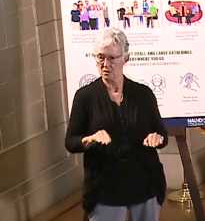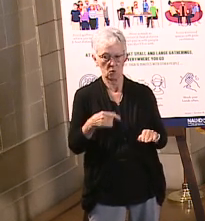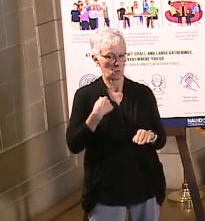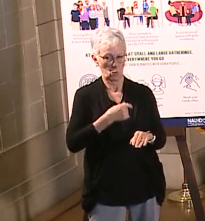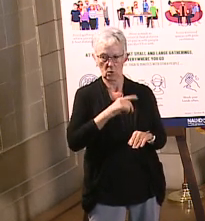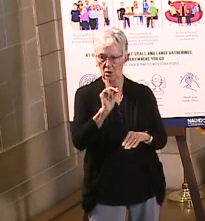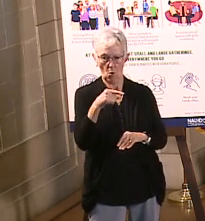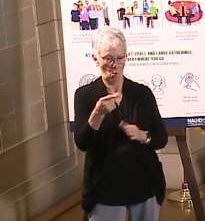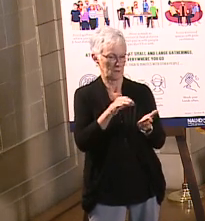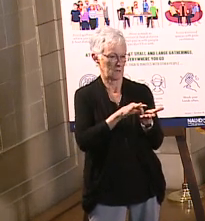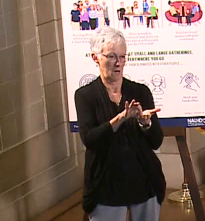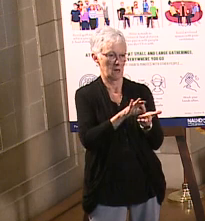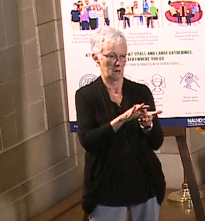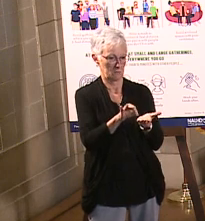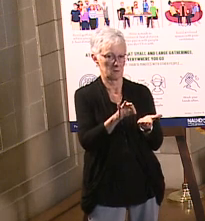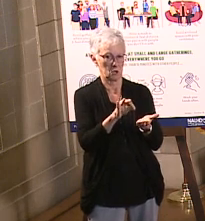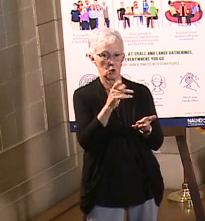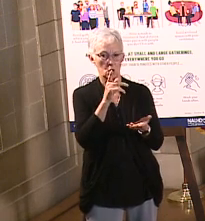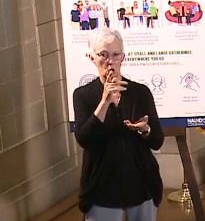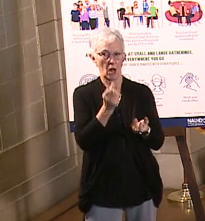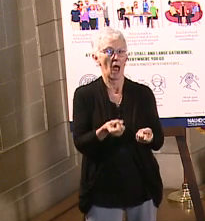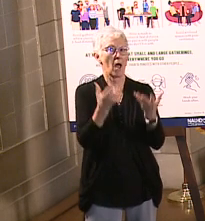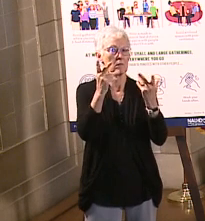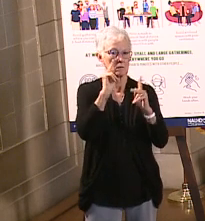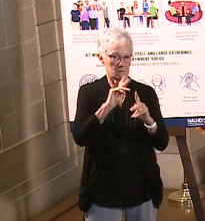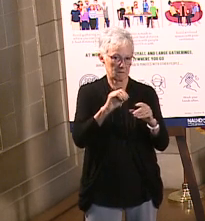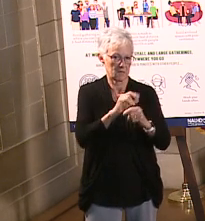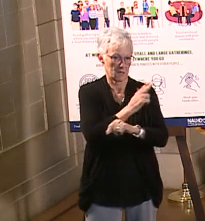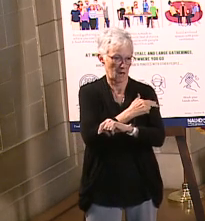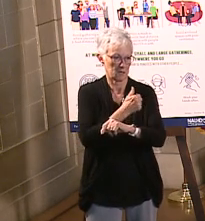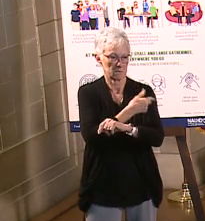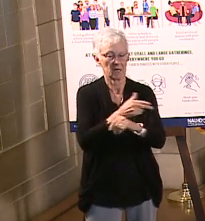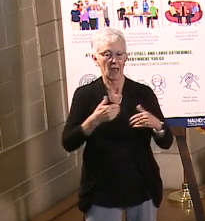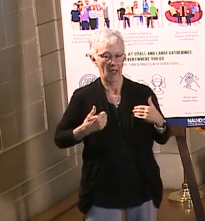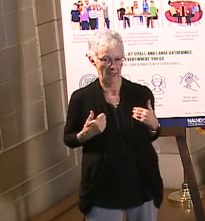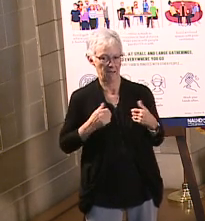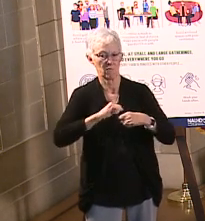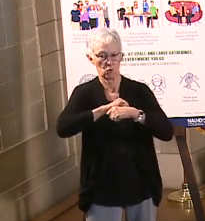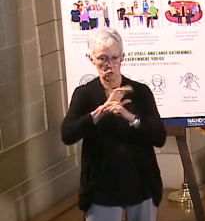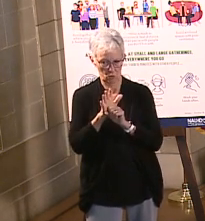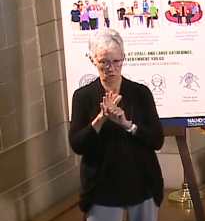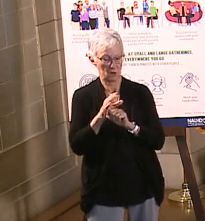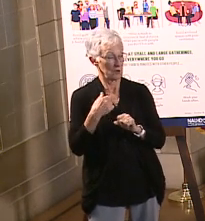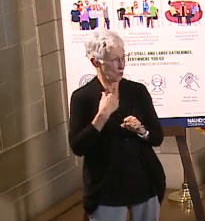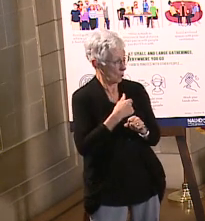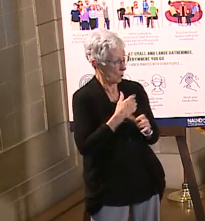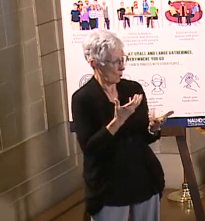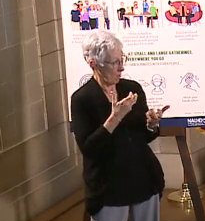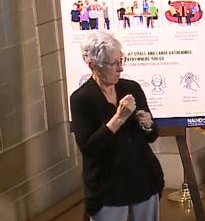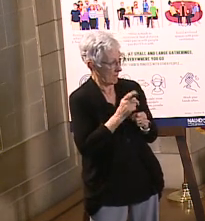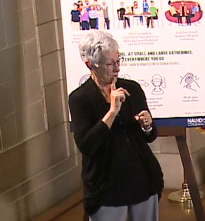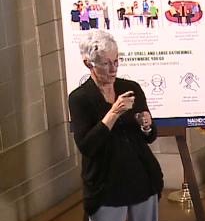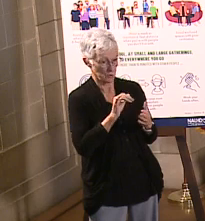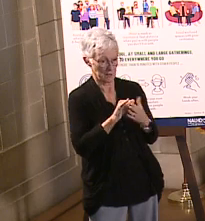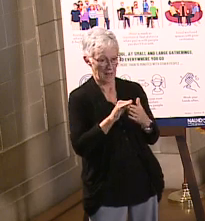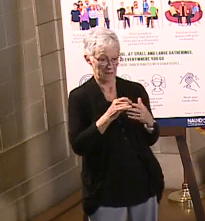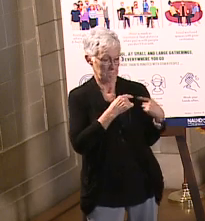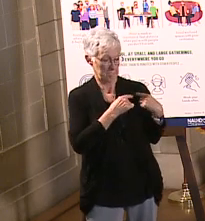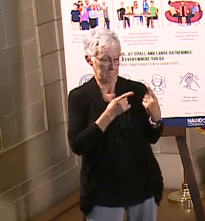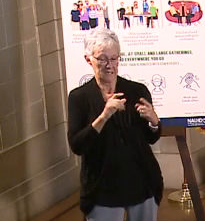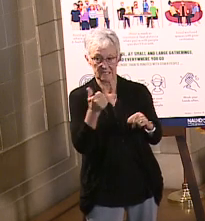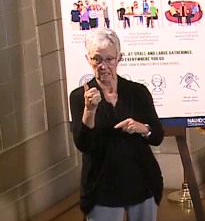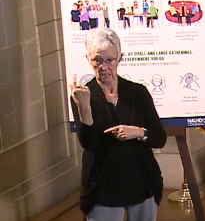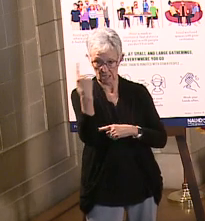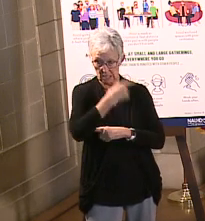specifically. And so we want to continue to make sure, even though the trend has been down for the last 10 days, 2